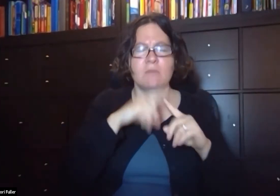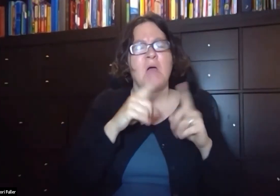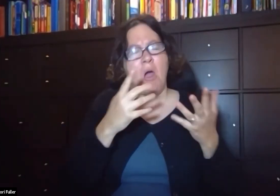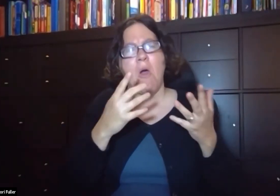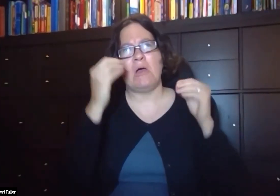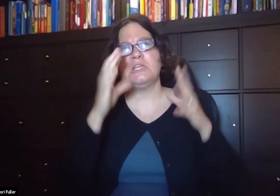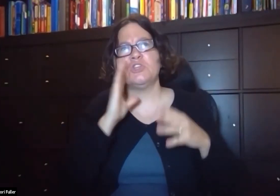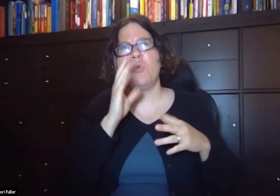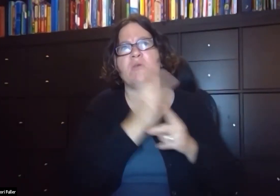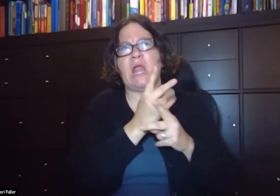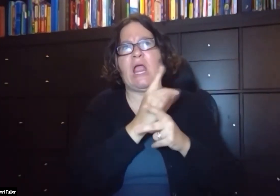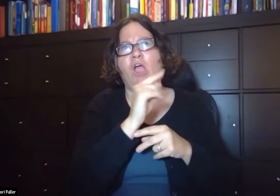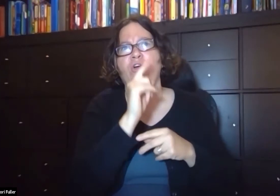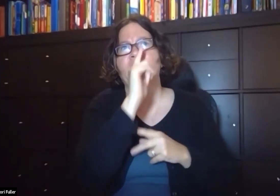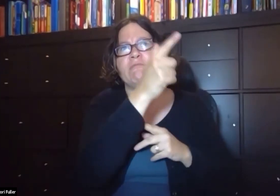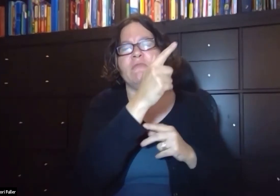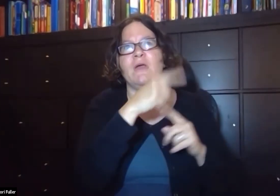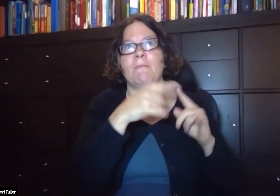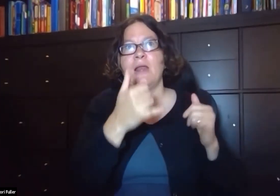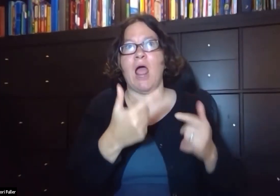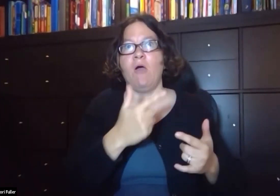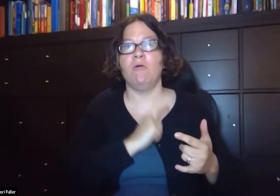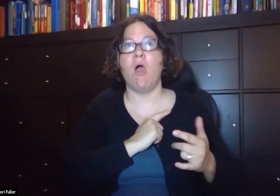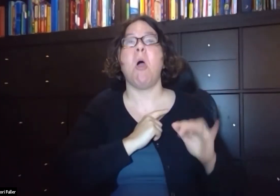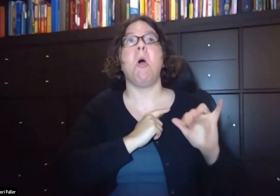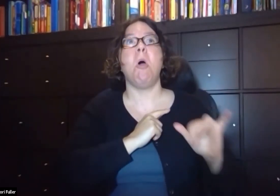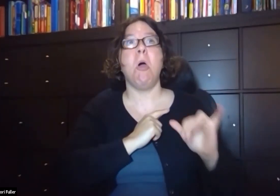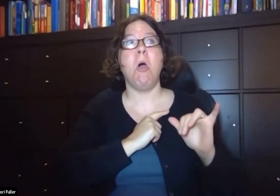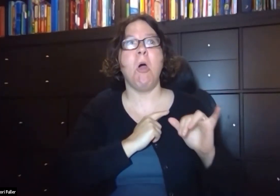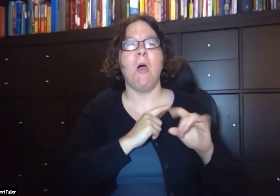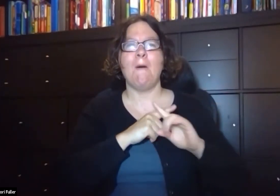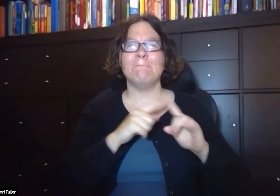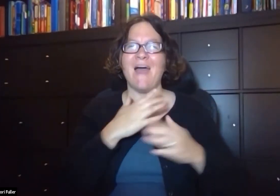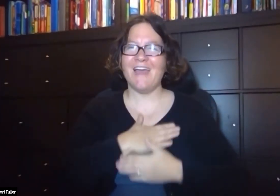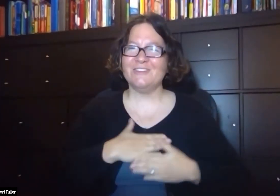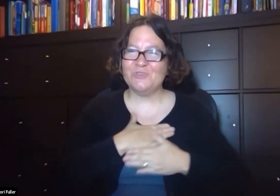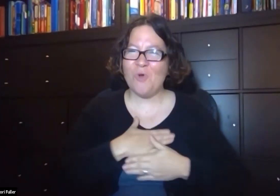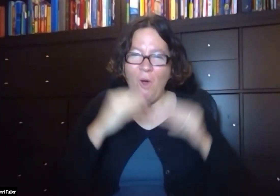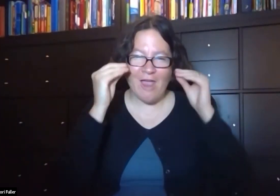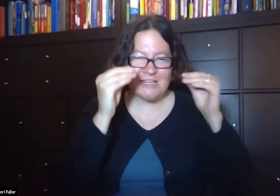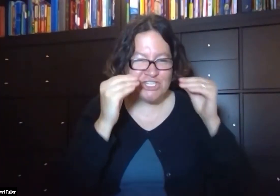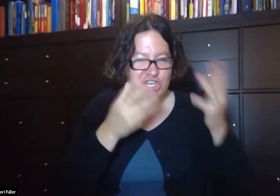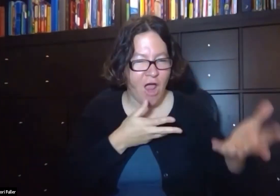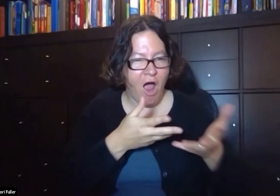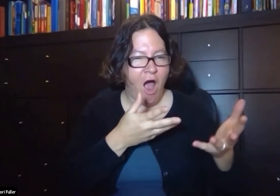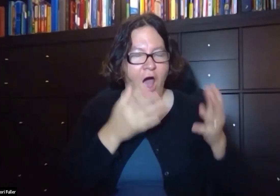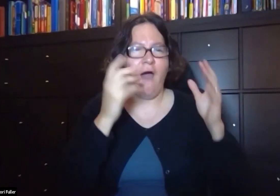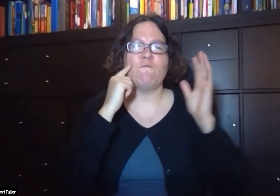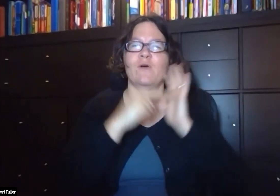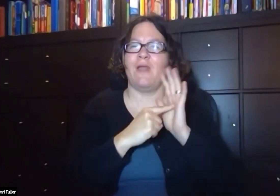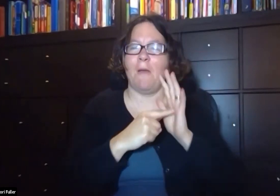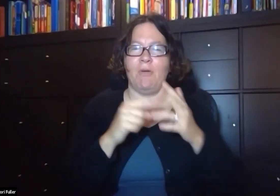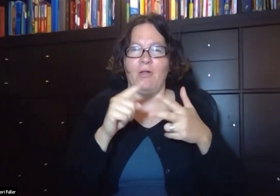Now, I know that there are some before the pandemic, I used to think that, oh, well, the teachers will teach